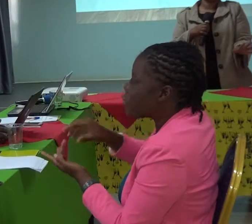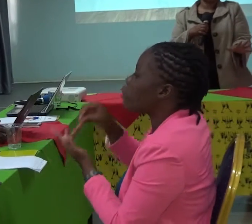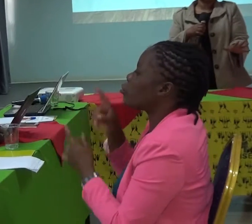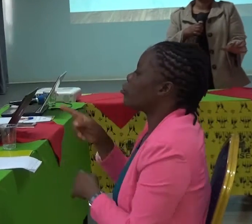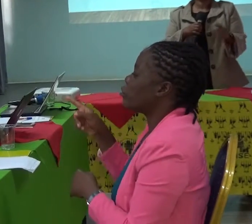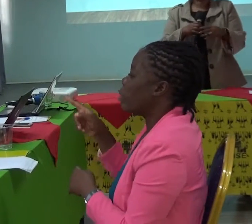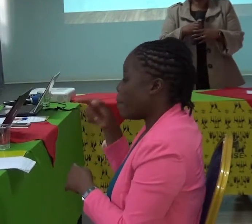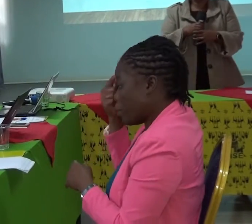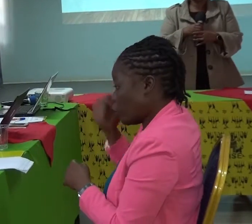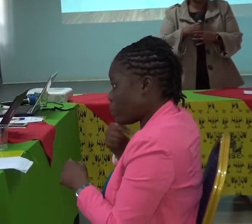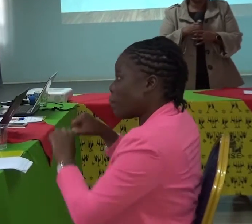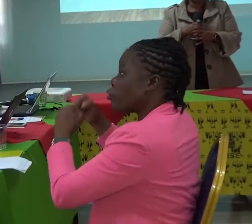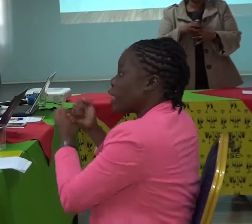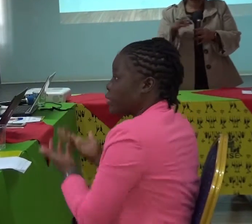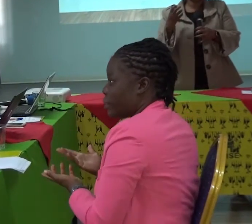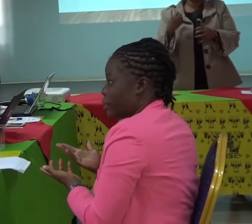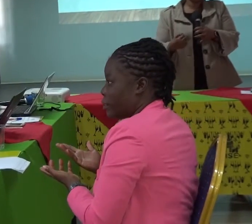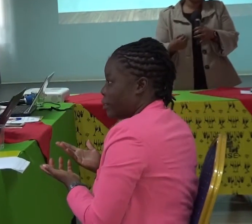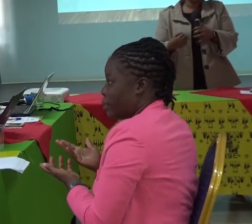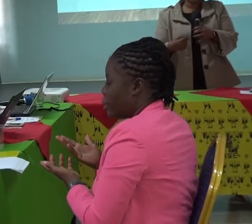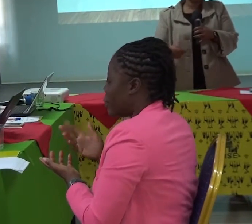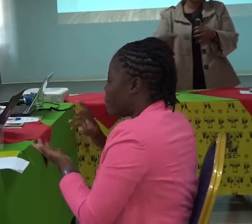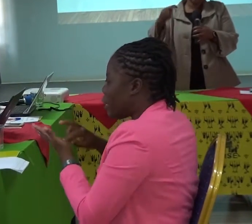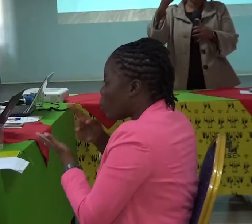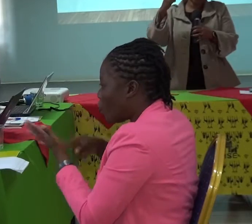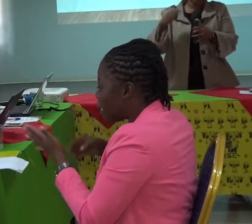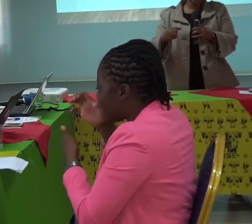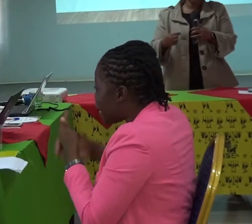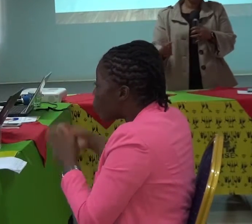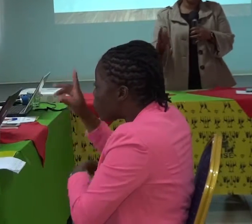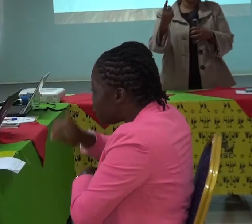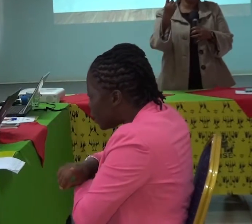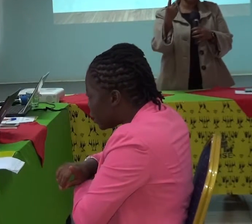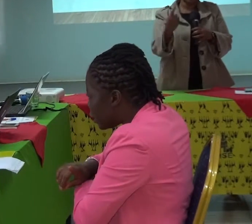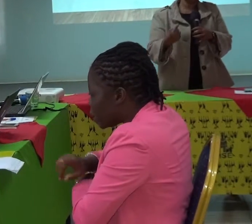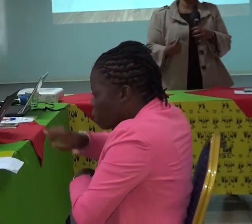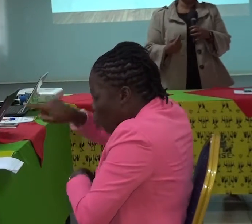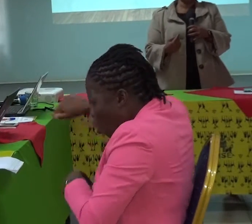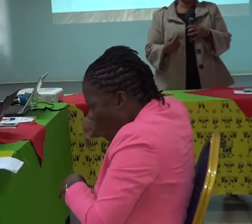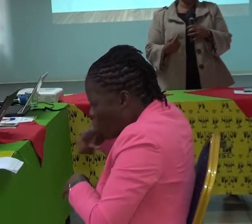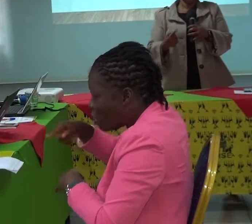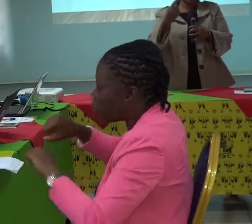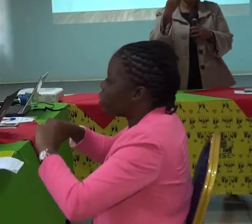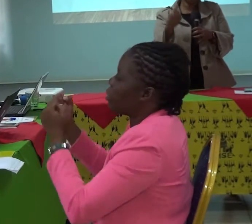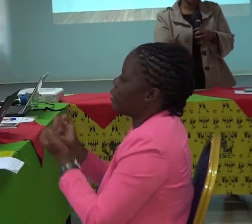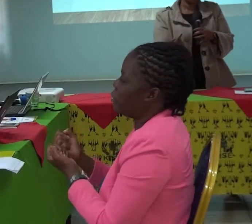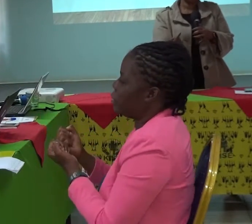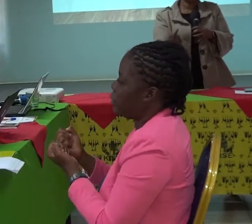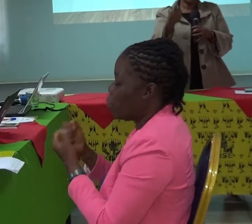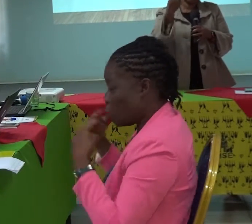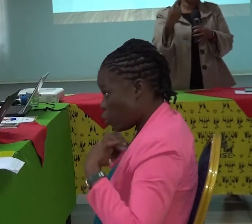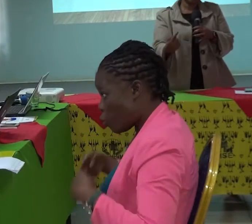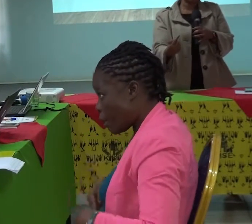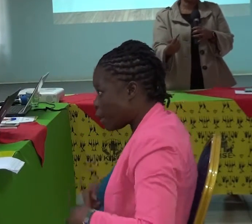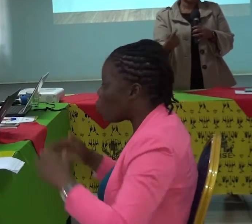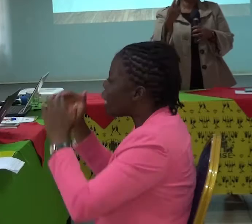of society. So what is the trend? The trend is, at the end of the day, we are a society. We are human. We